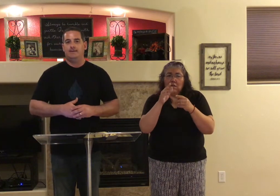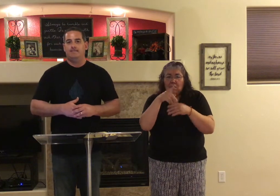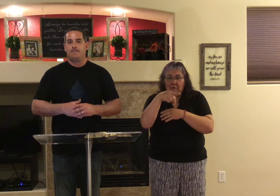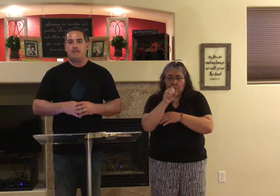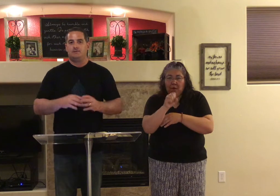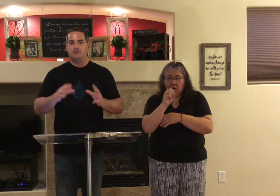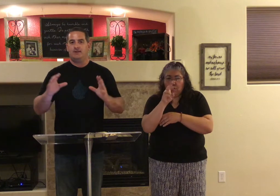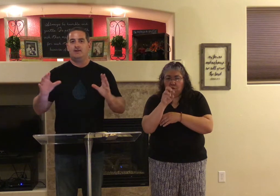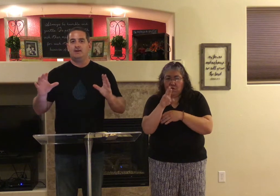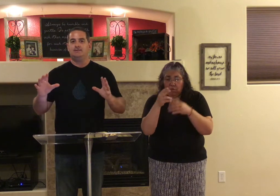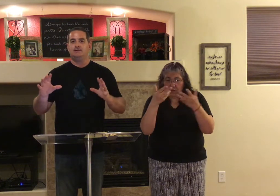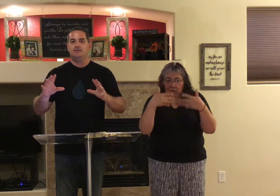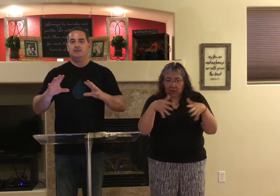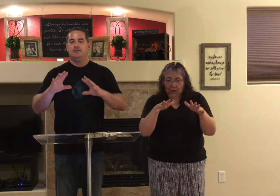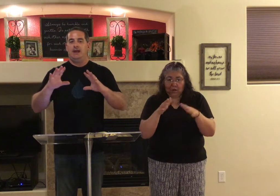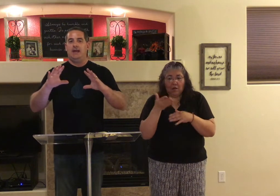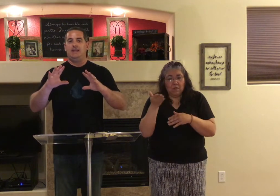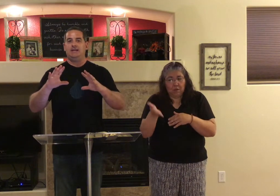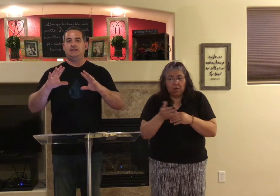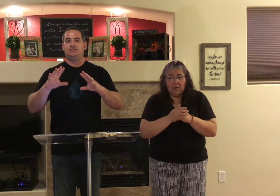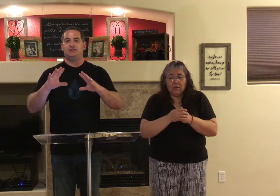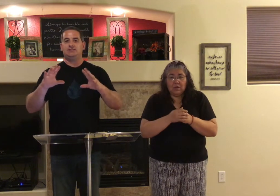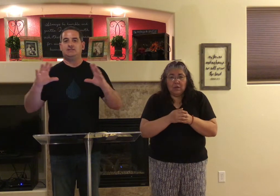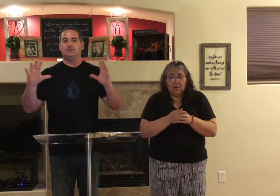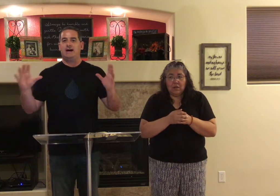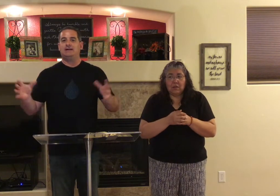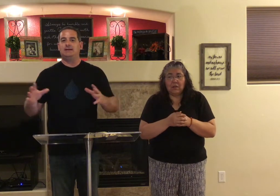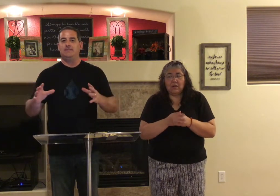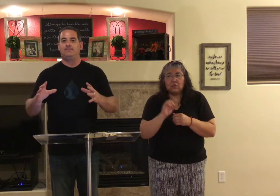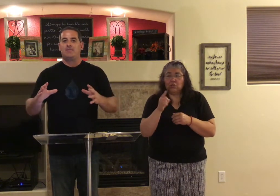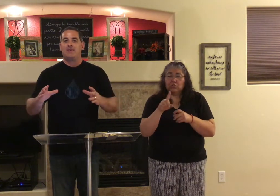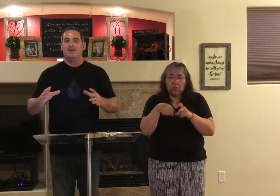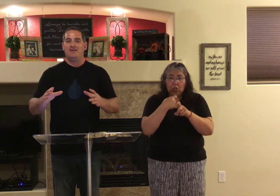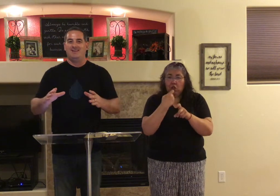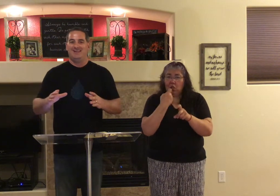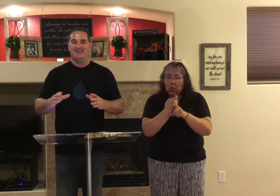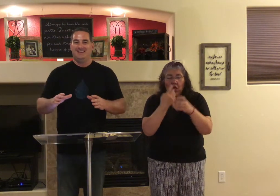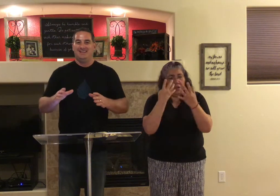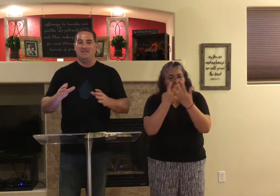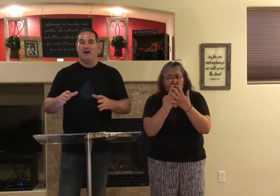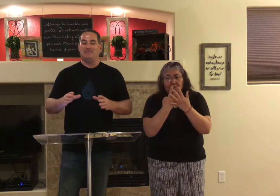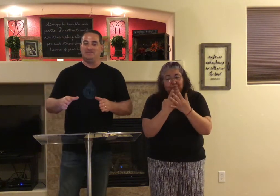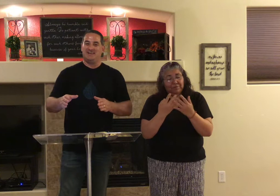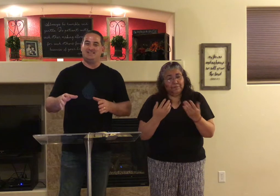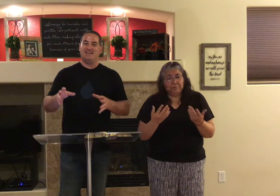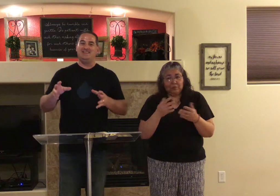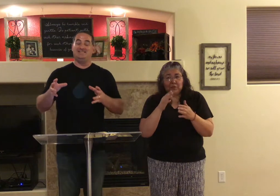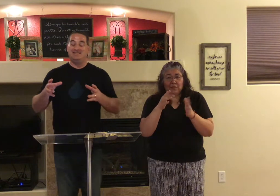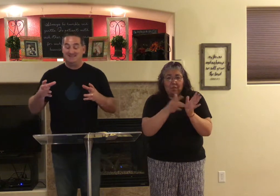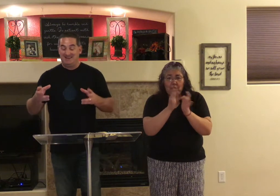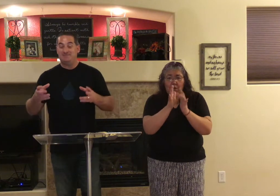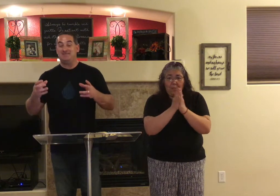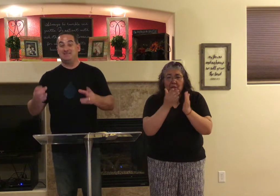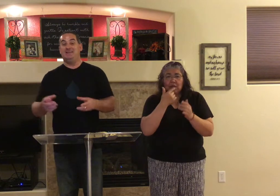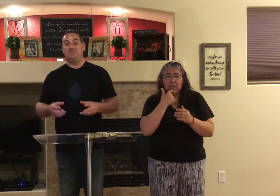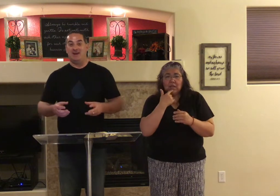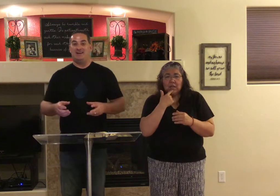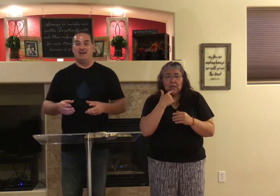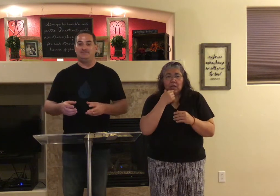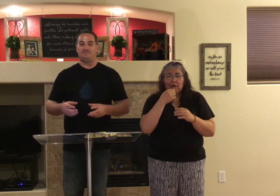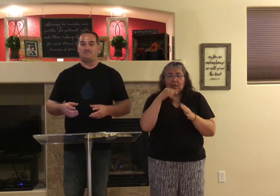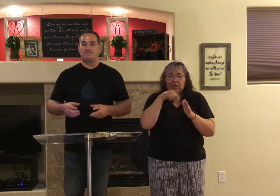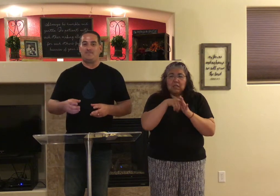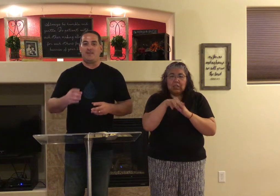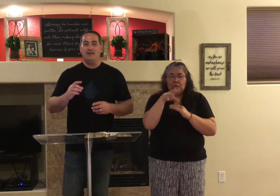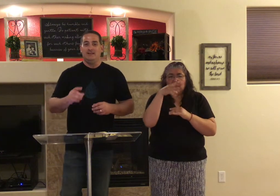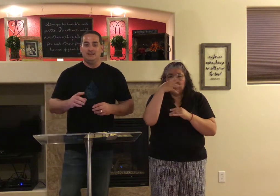done. So there he is, and he's just locked up. The Bible says that he's in deep sleep right